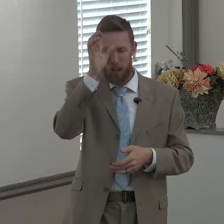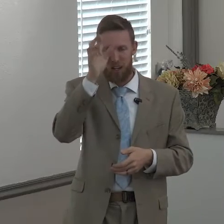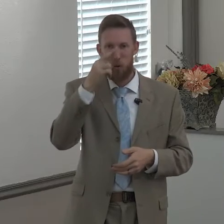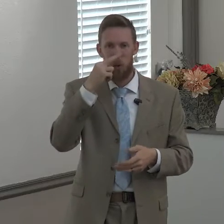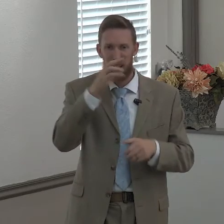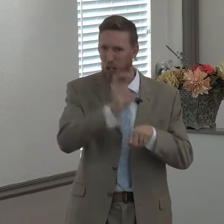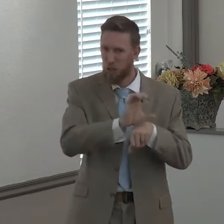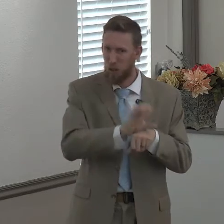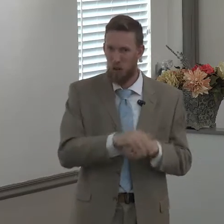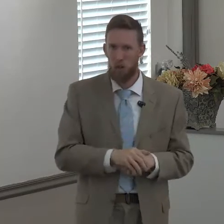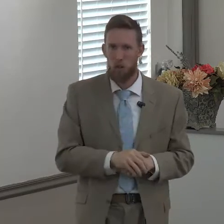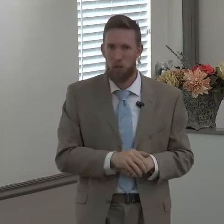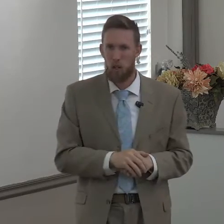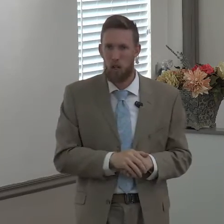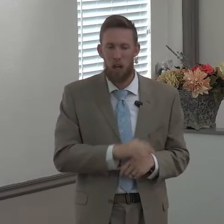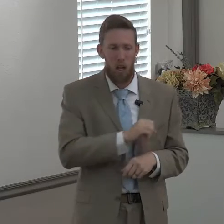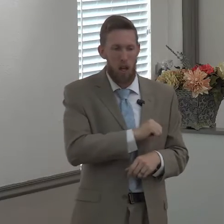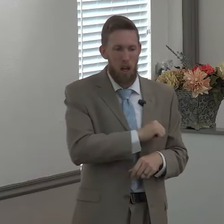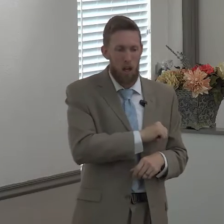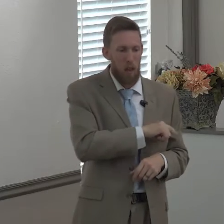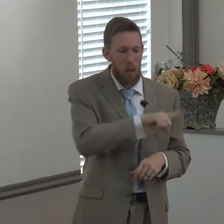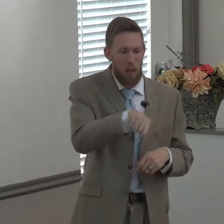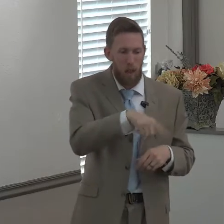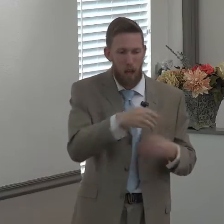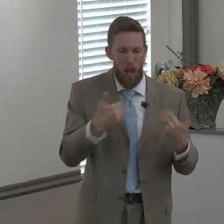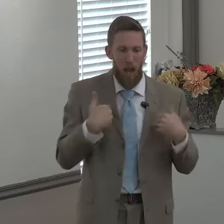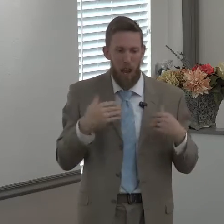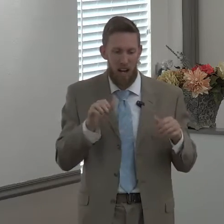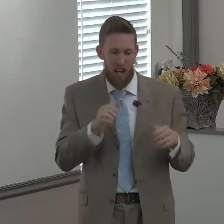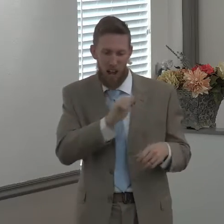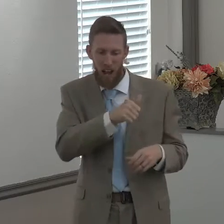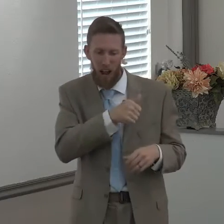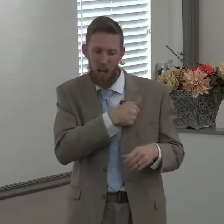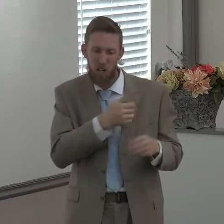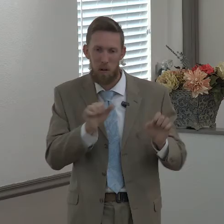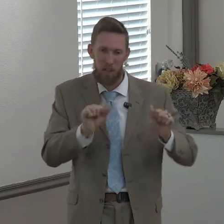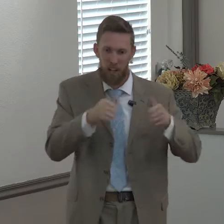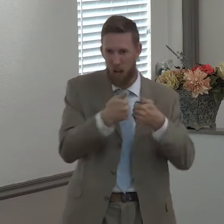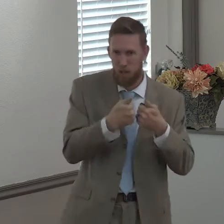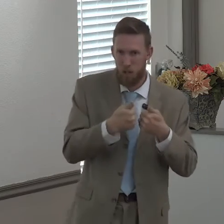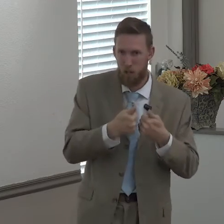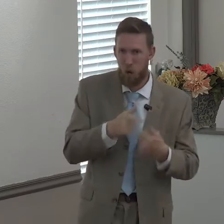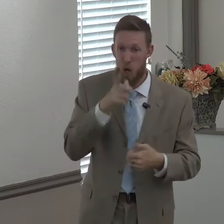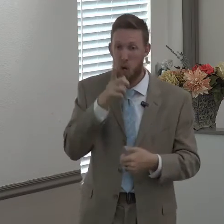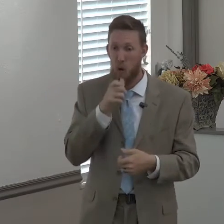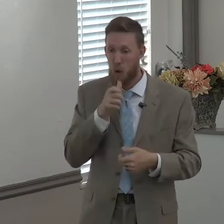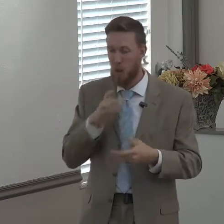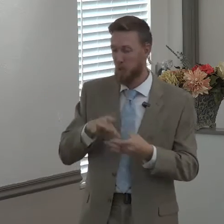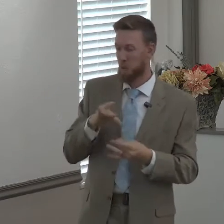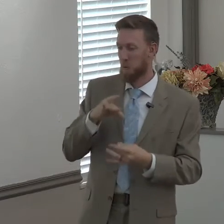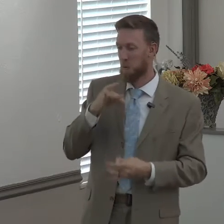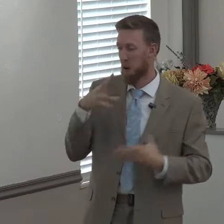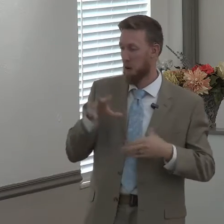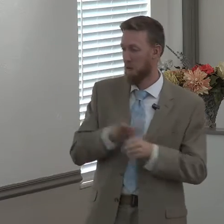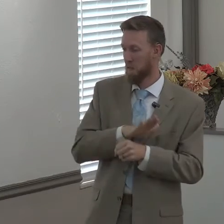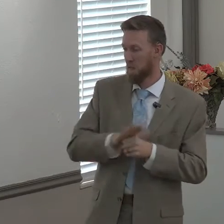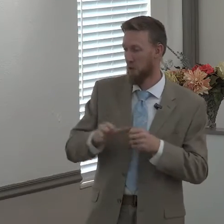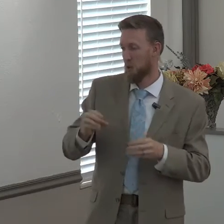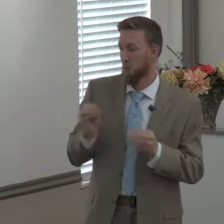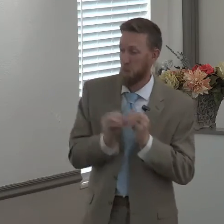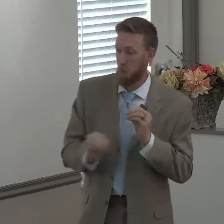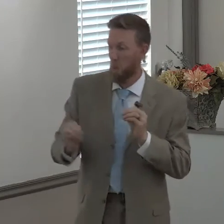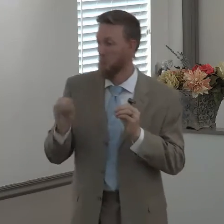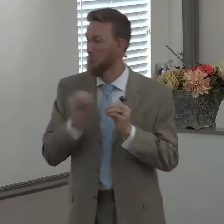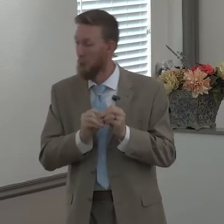It's evident that in the Corinthian church there was an attitude of competition. Who can out-spiritual the other